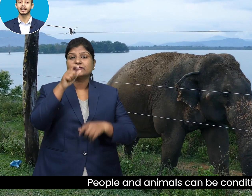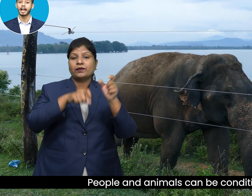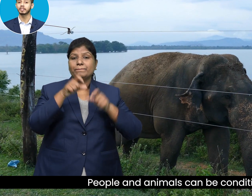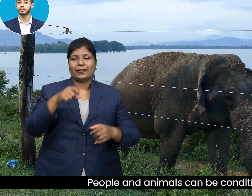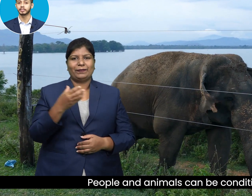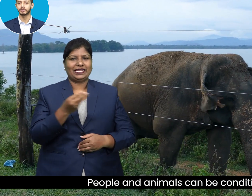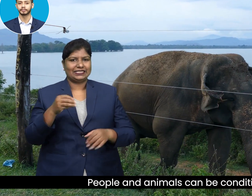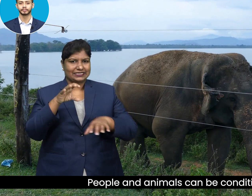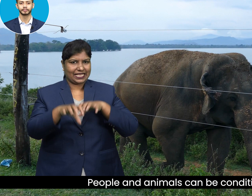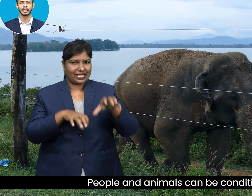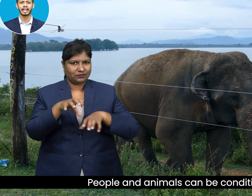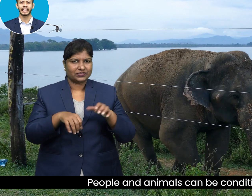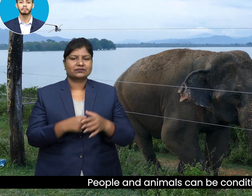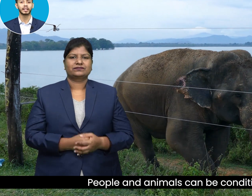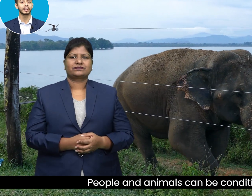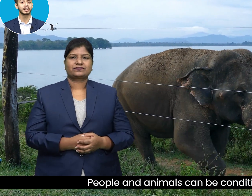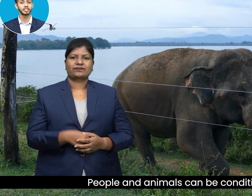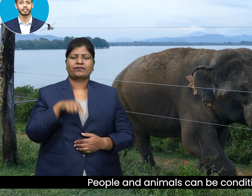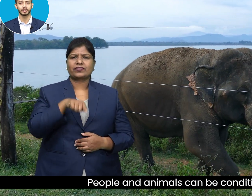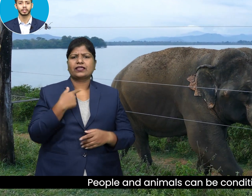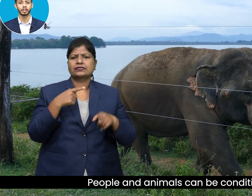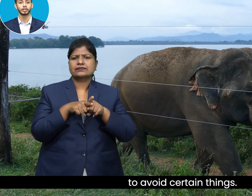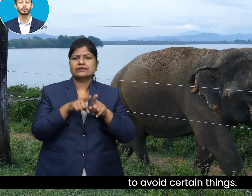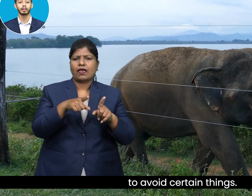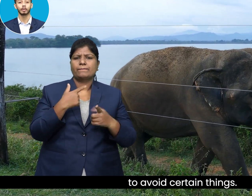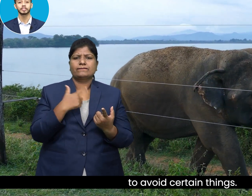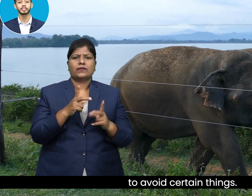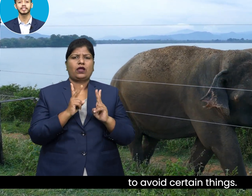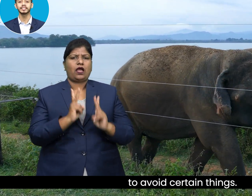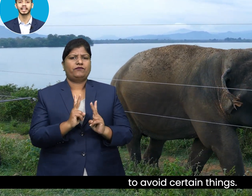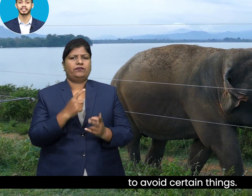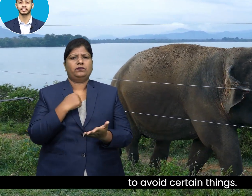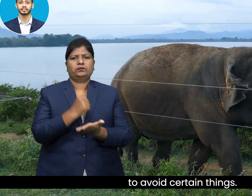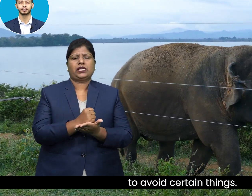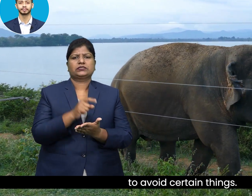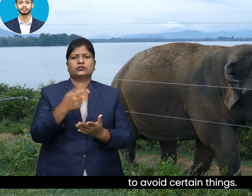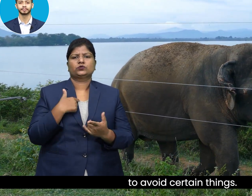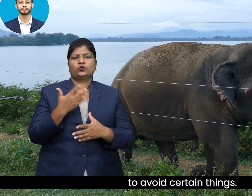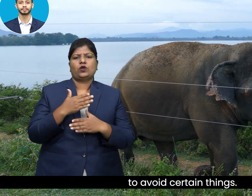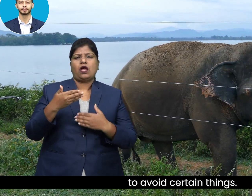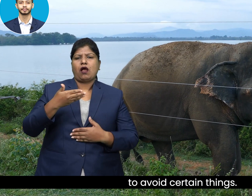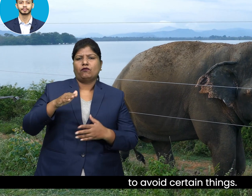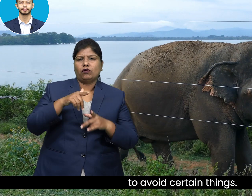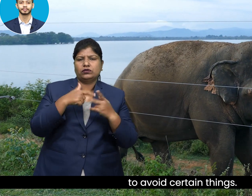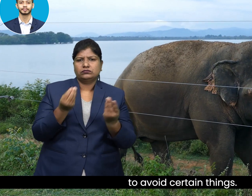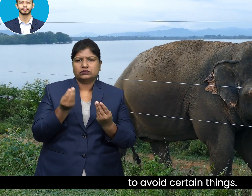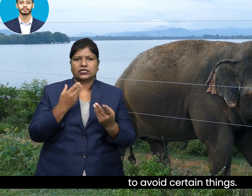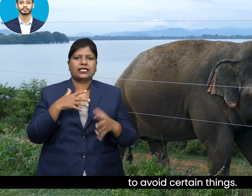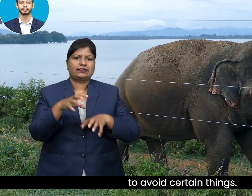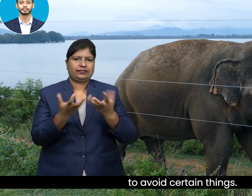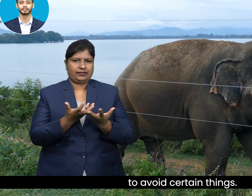People and animals can be conditioned to avoid certain things.